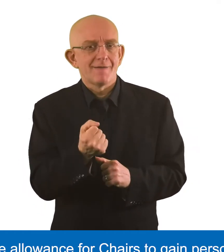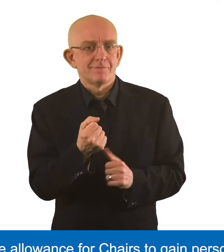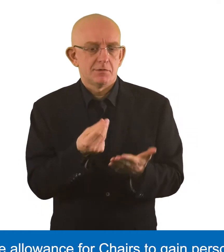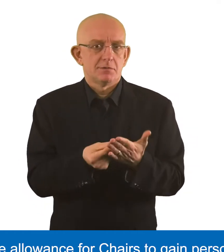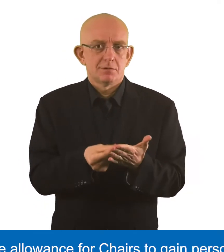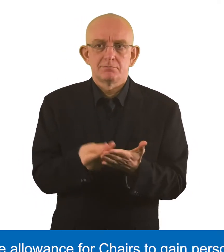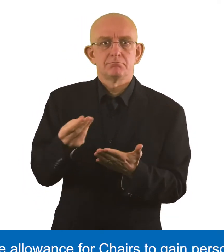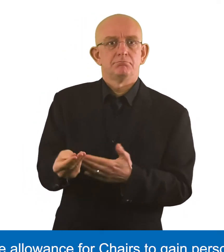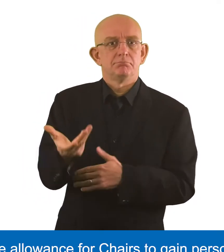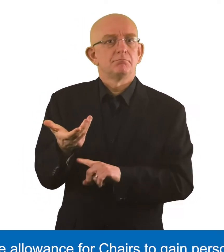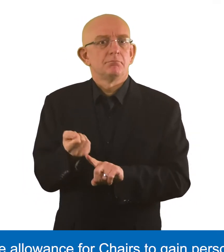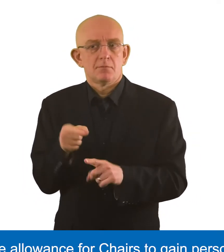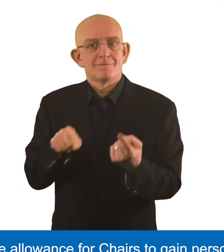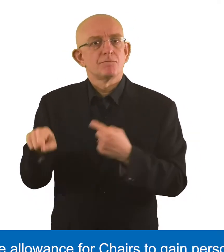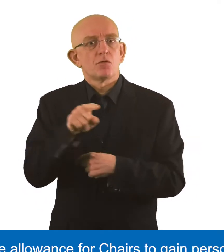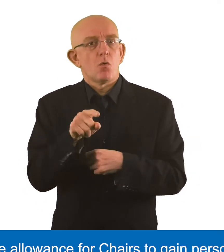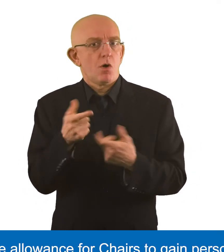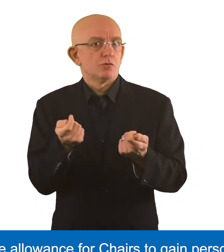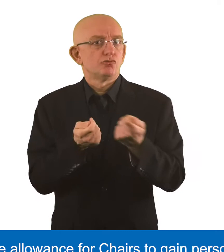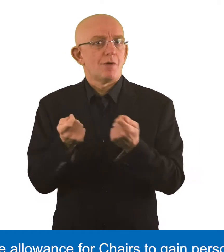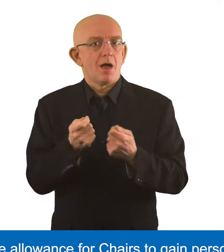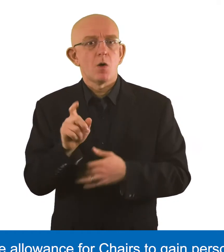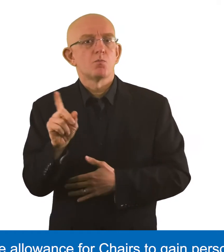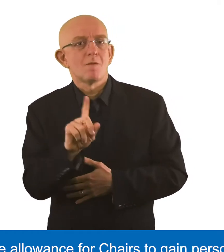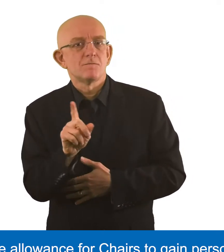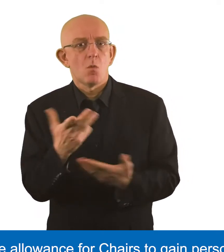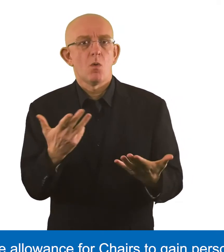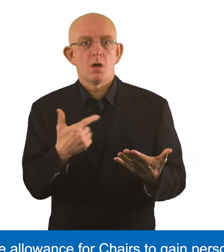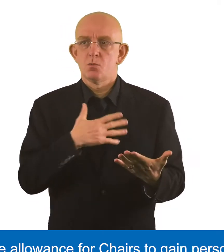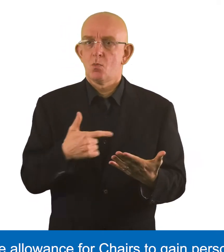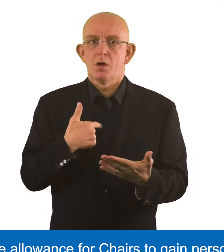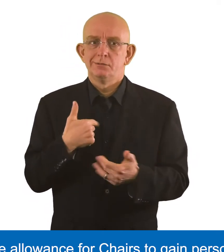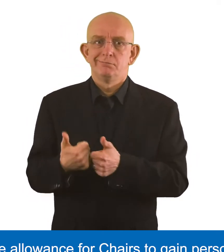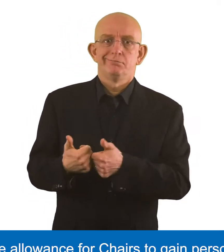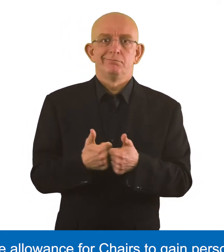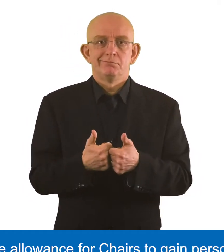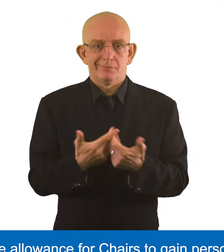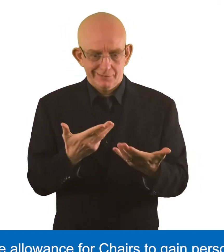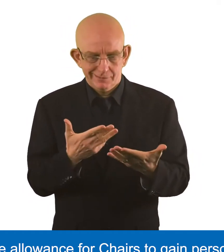There is an expense allowance for chairs to gain personal assistance with the administration of the network.